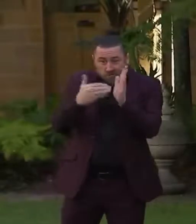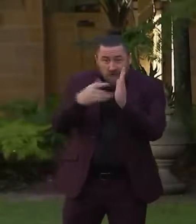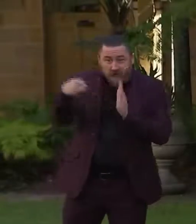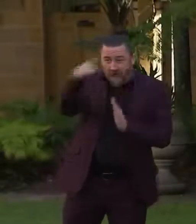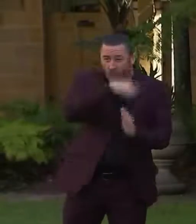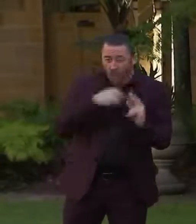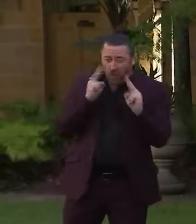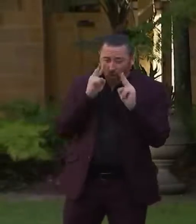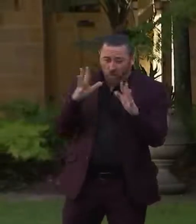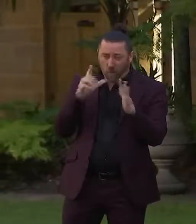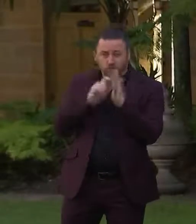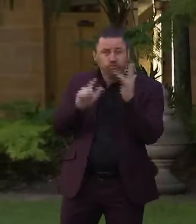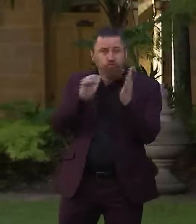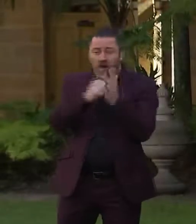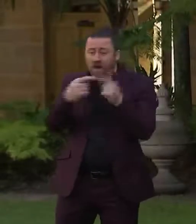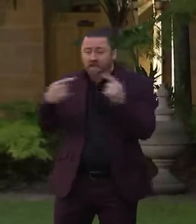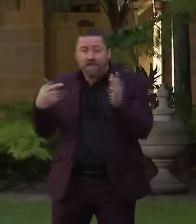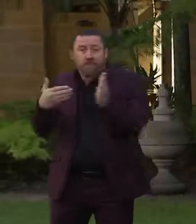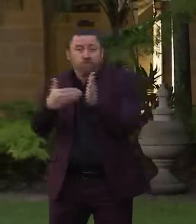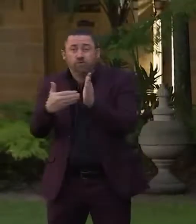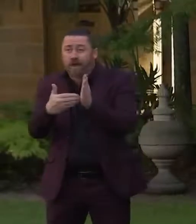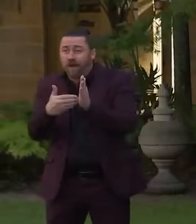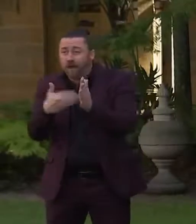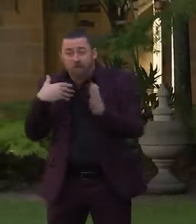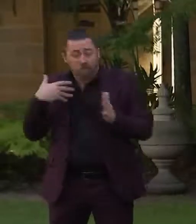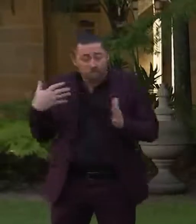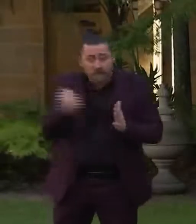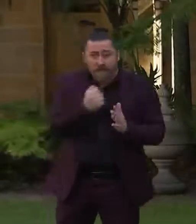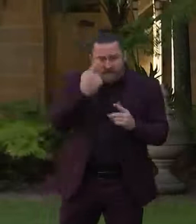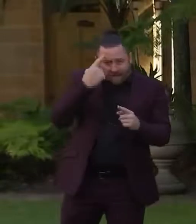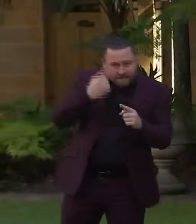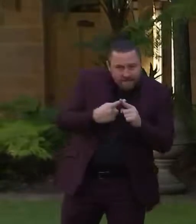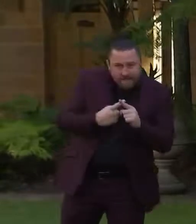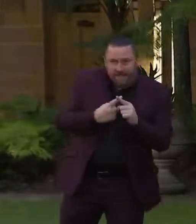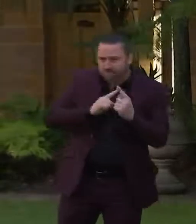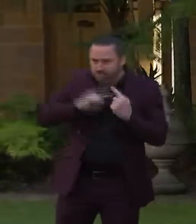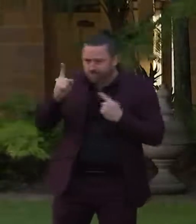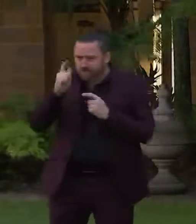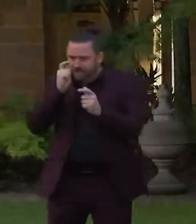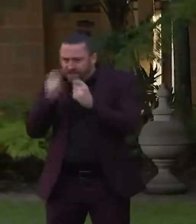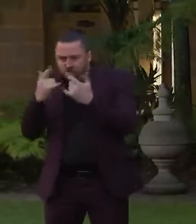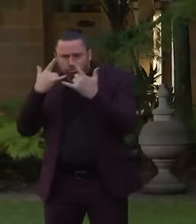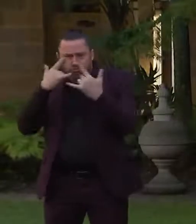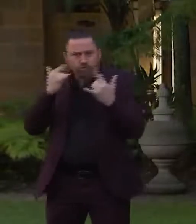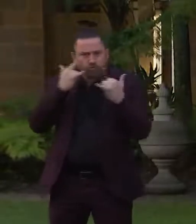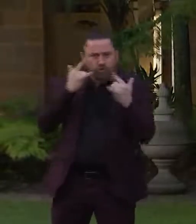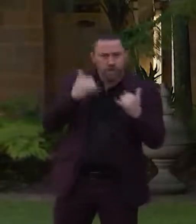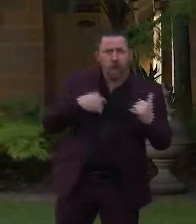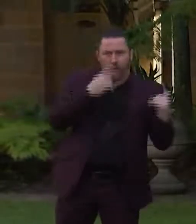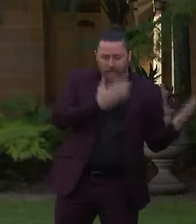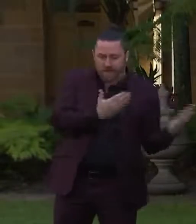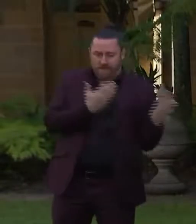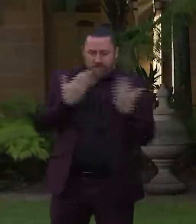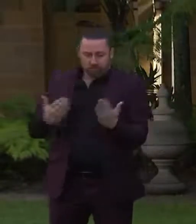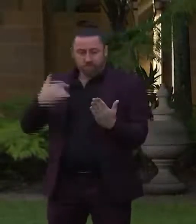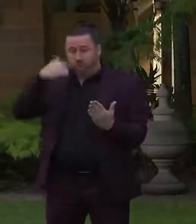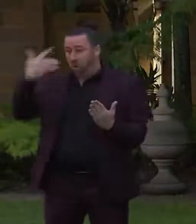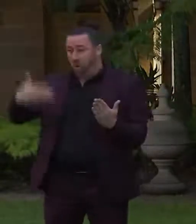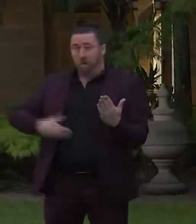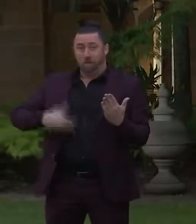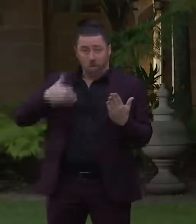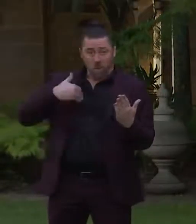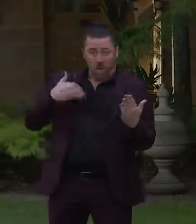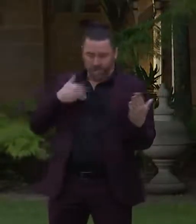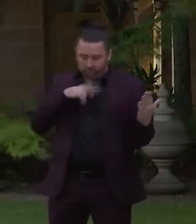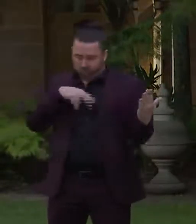tested. So if there's any other chains of transmission, we pick them up immediately. Then we'll get those results tomorrow morning and we'll